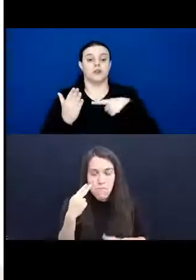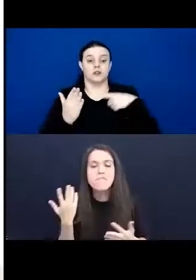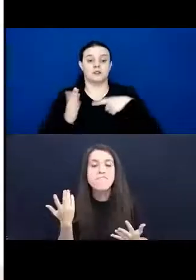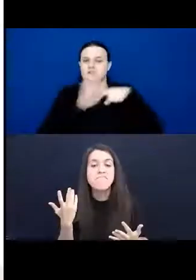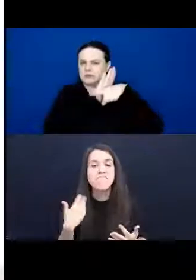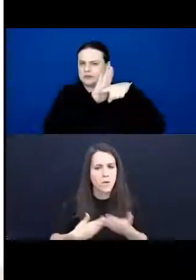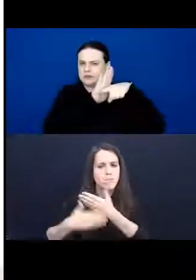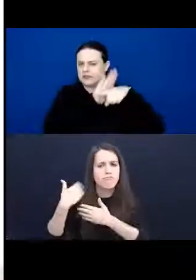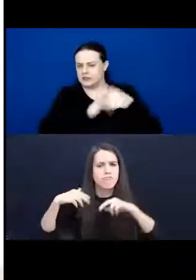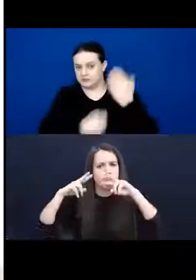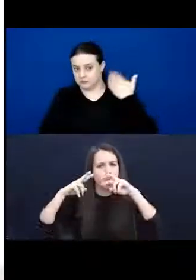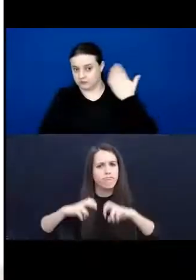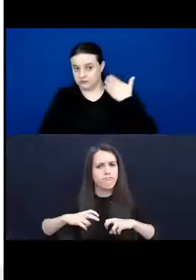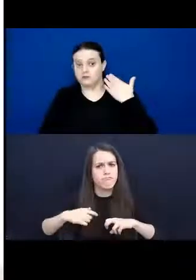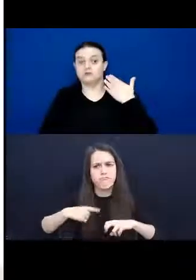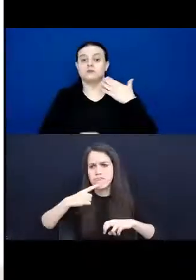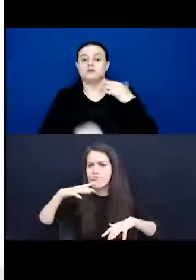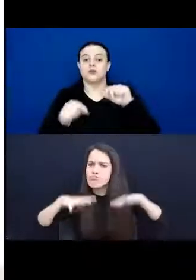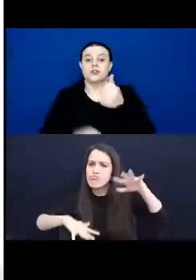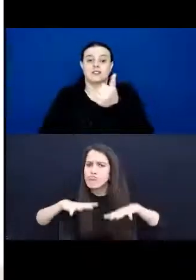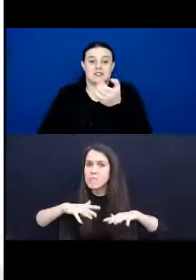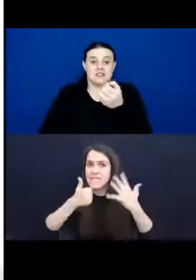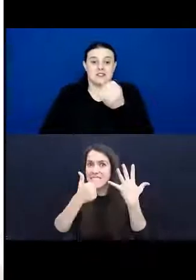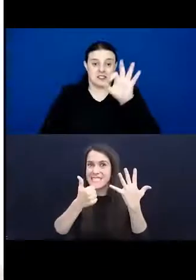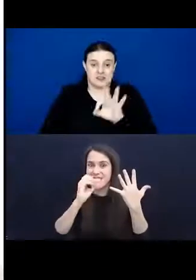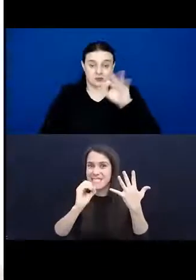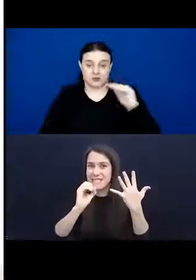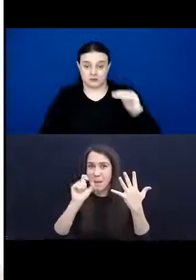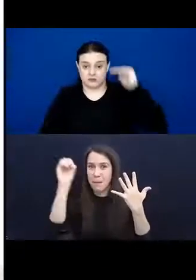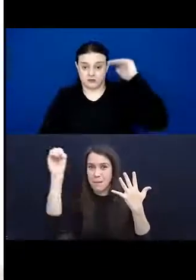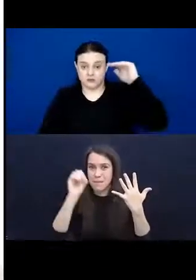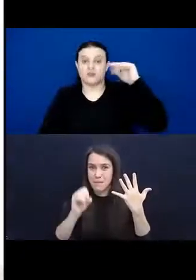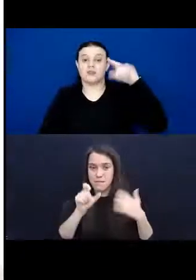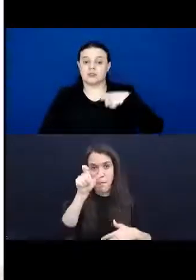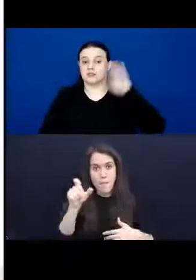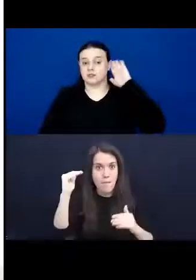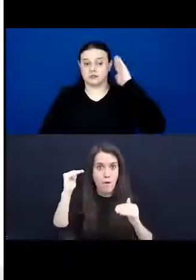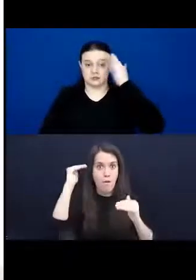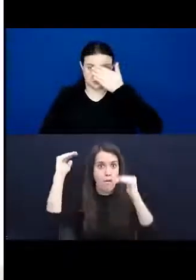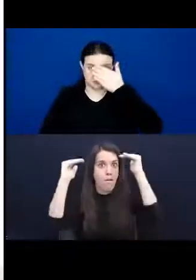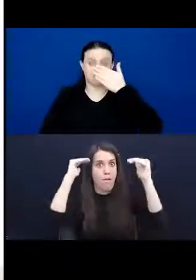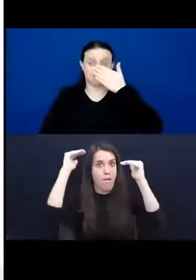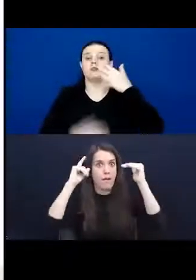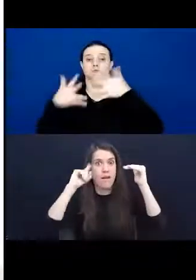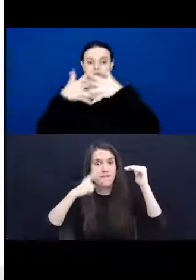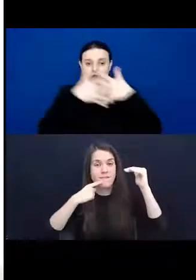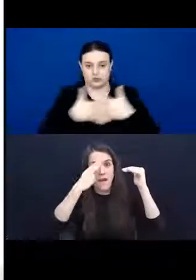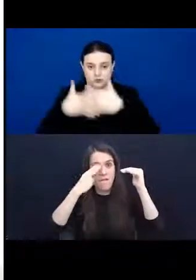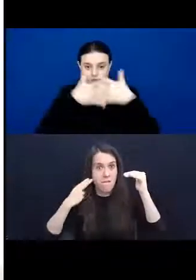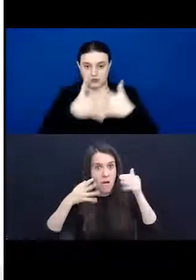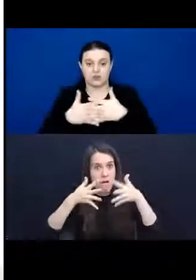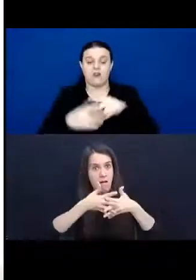research, an estimate of 60% of adults living with deafblindness in the United States are